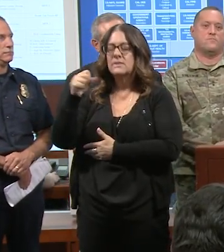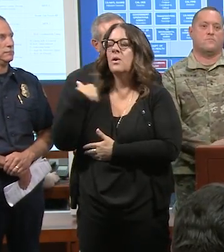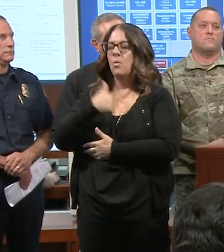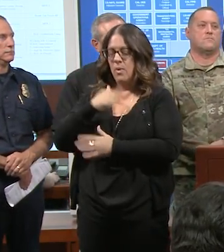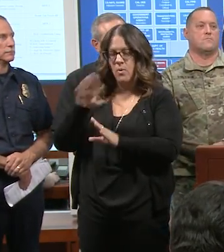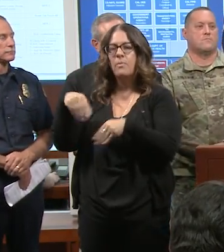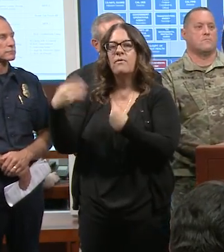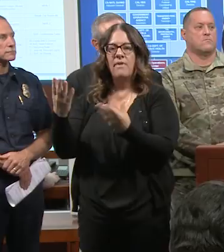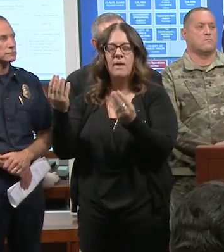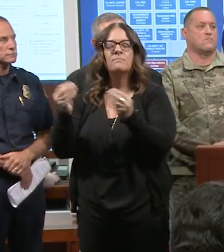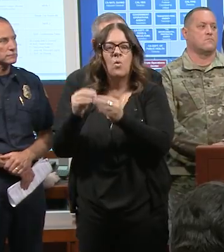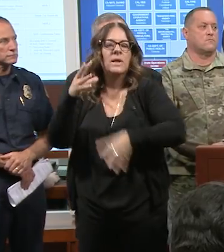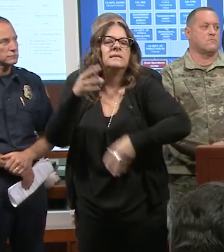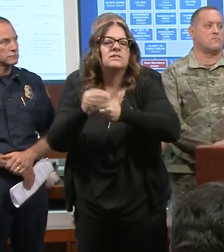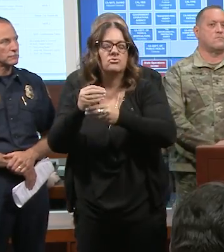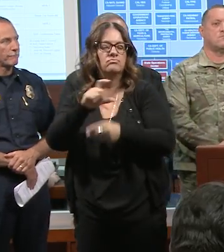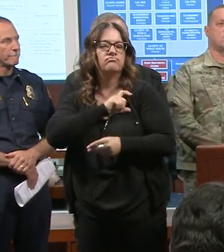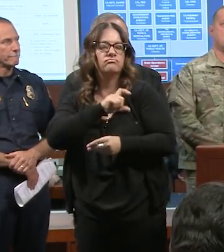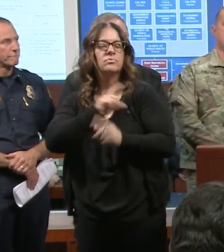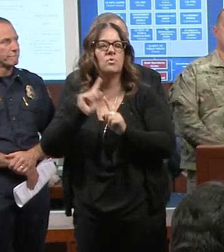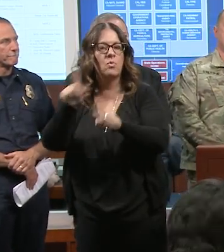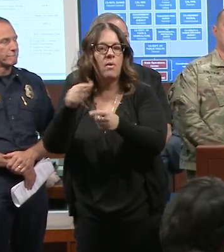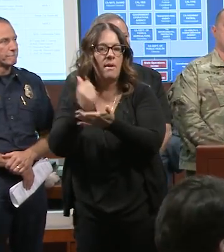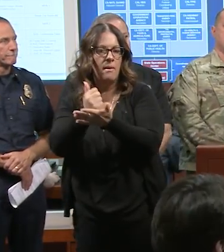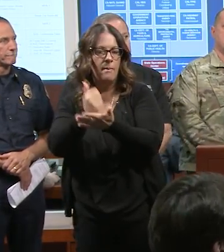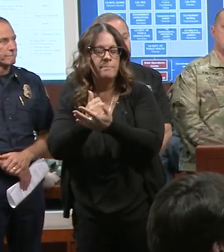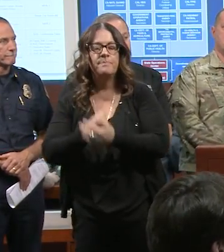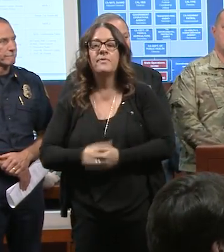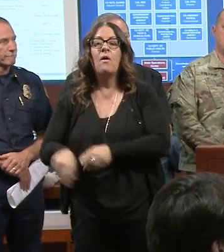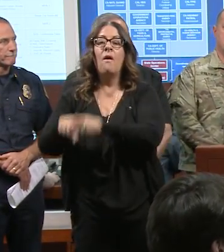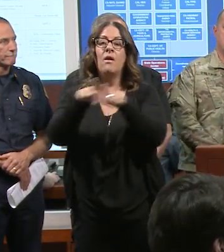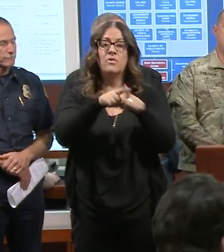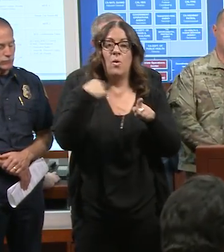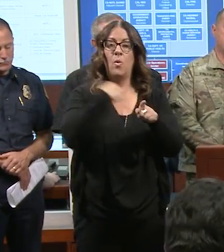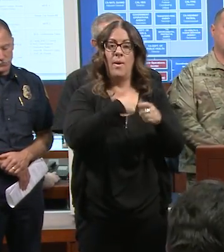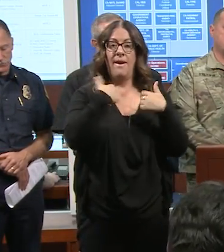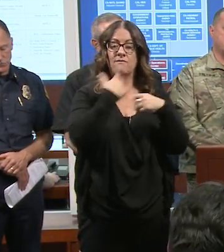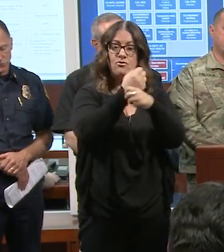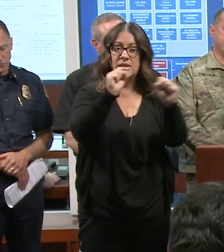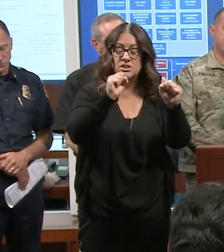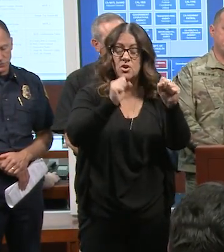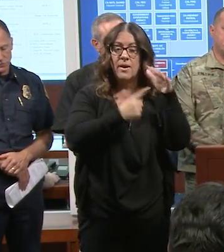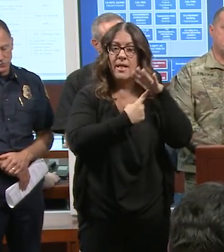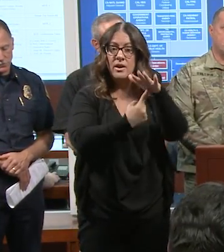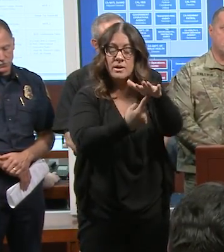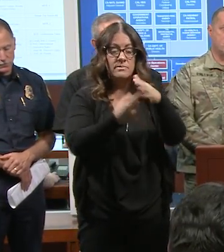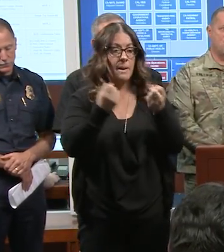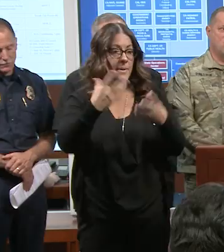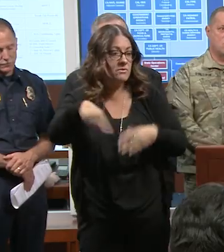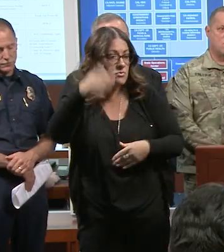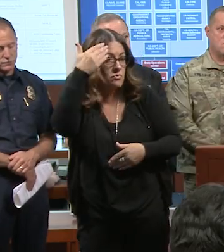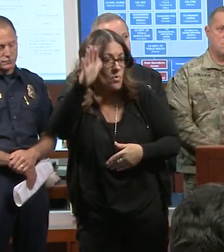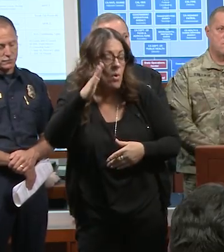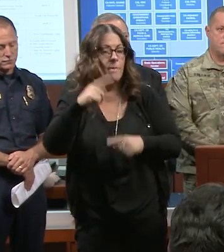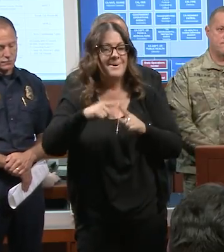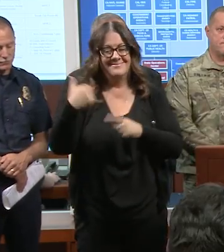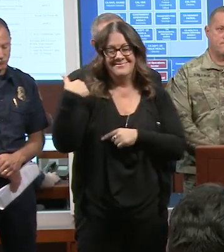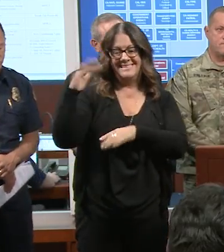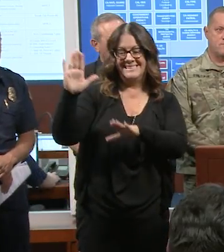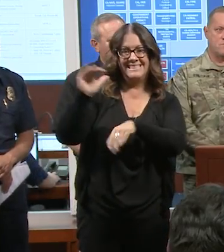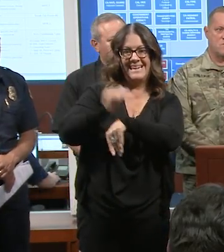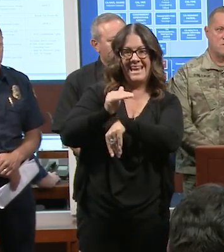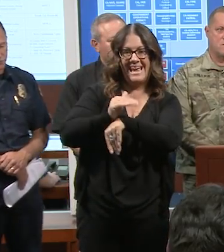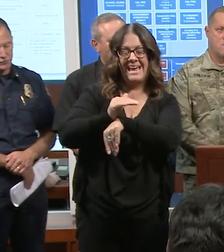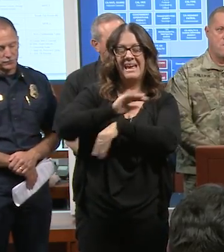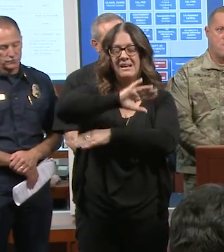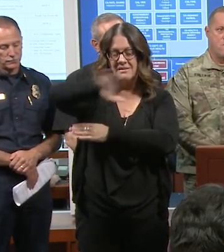services. And also, the other assets we have is our rescue helicopters. I don't know if many of you know this, but on Sunday night into early